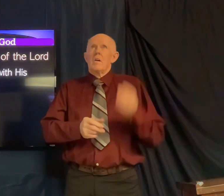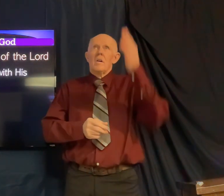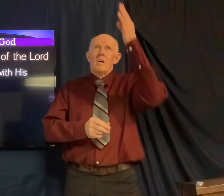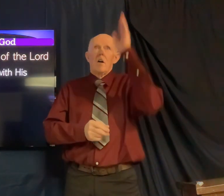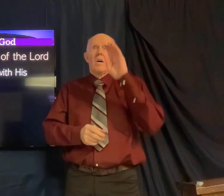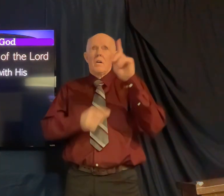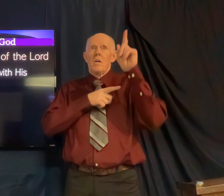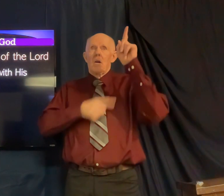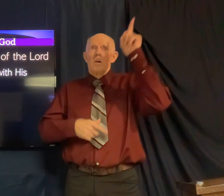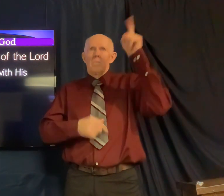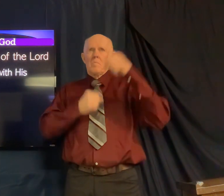The Lord